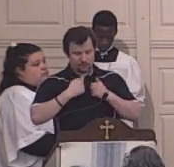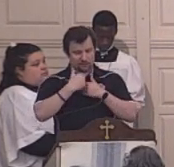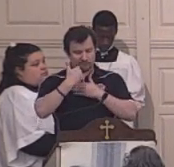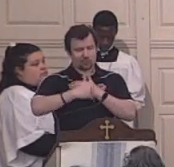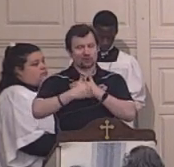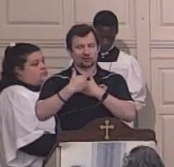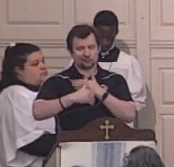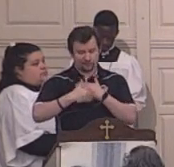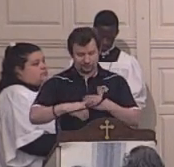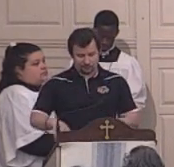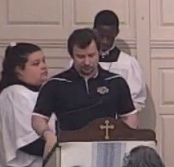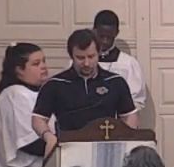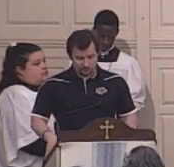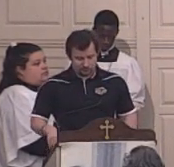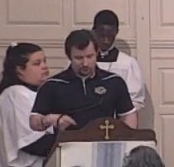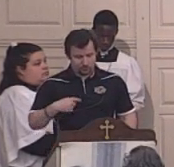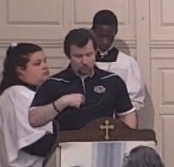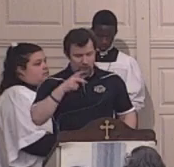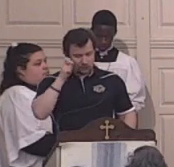living bread.